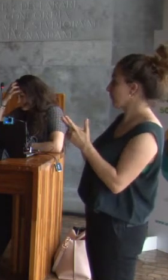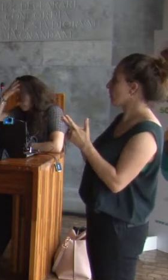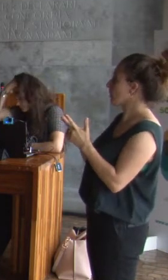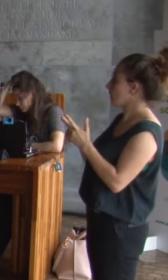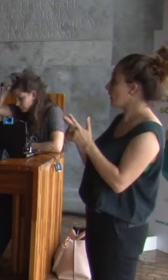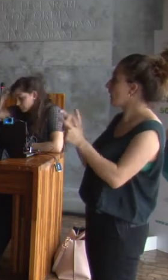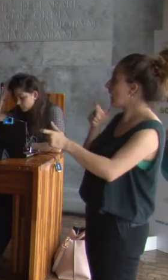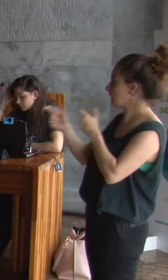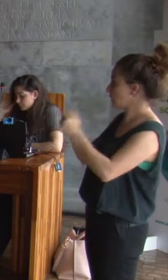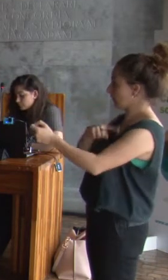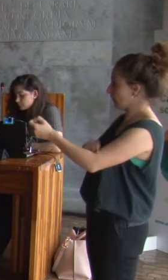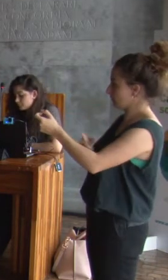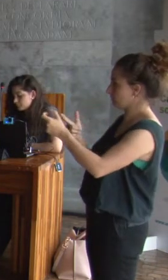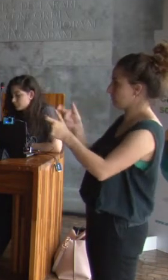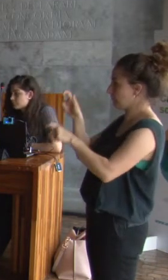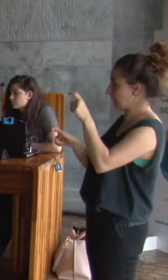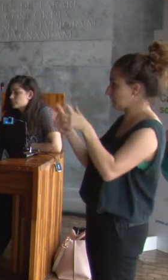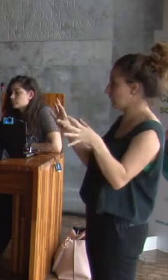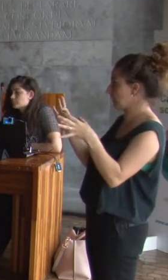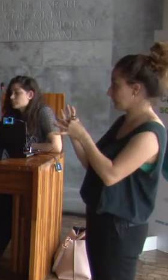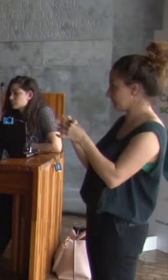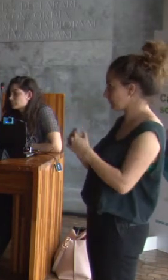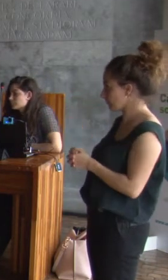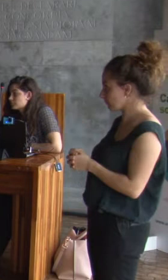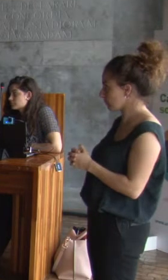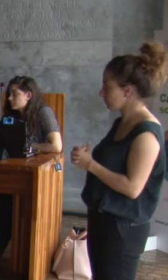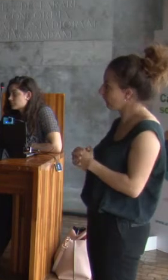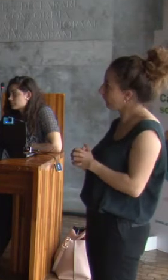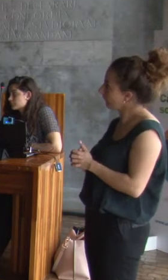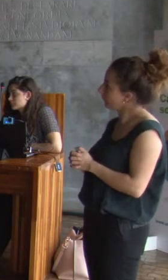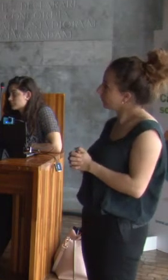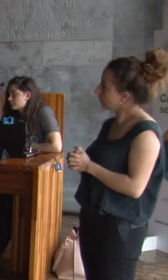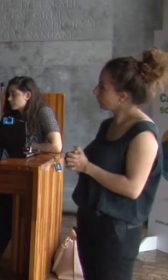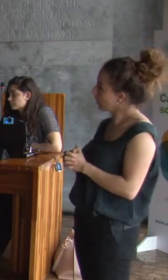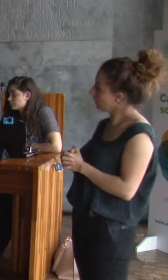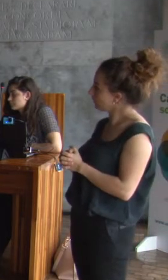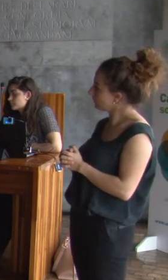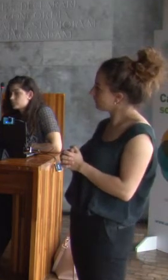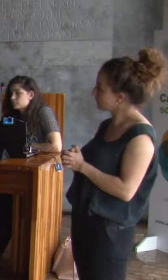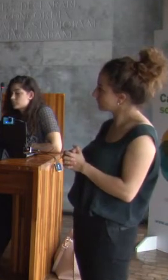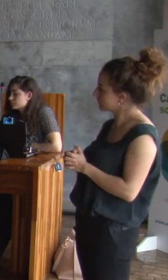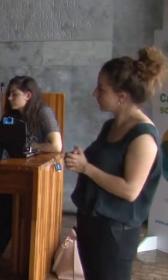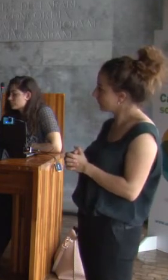people. So on this next slide, which is not showing up,